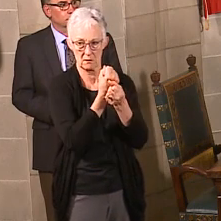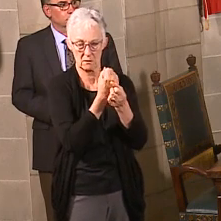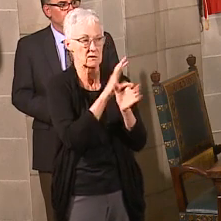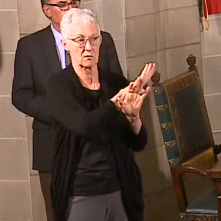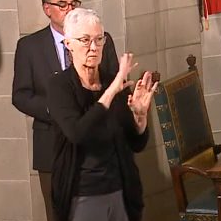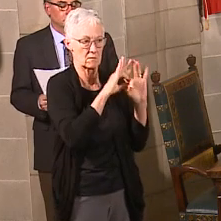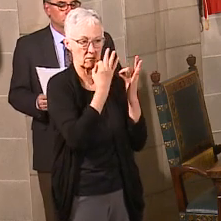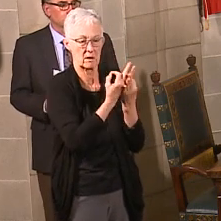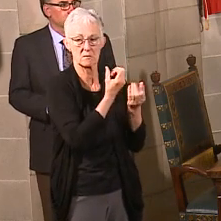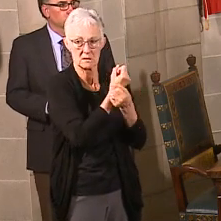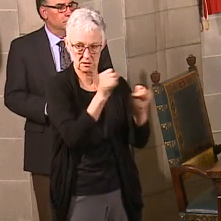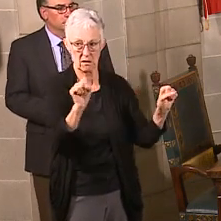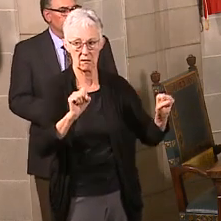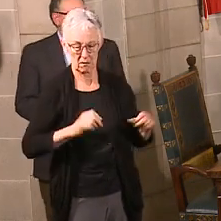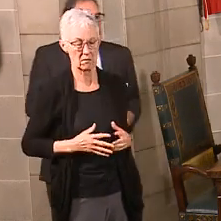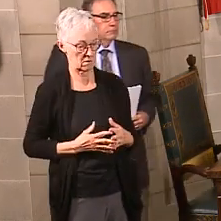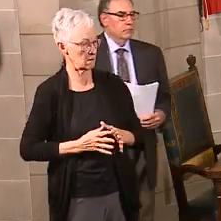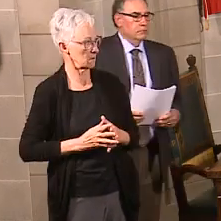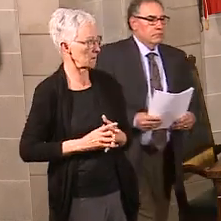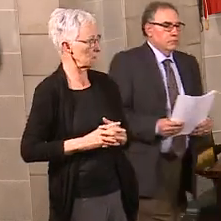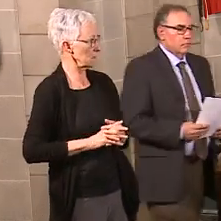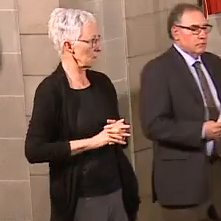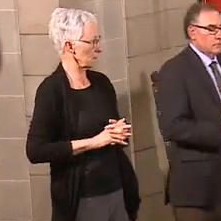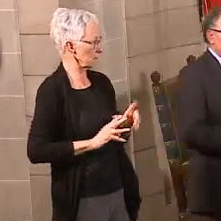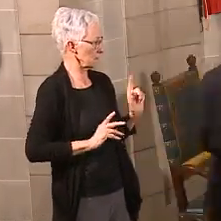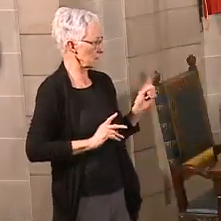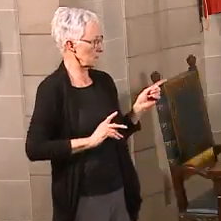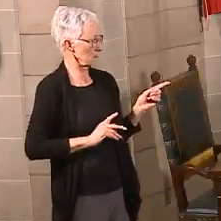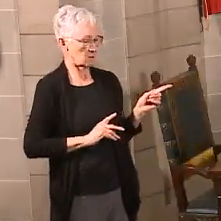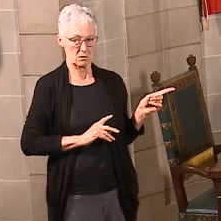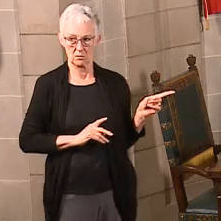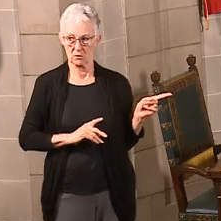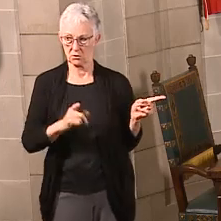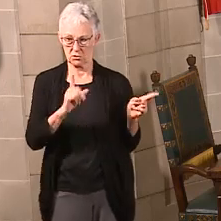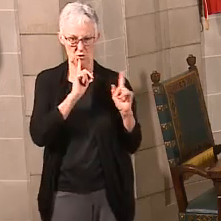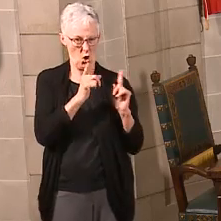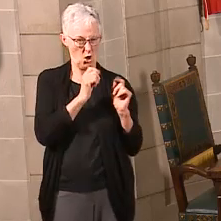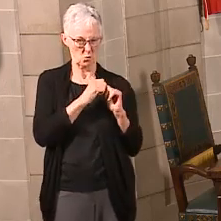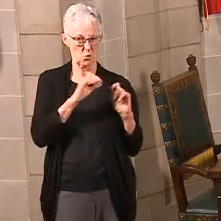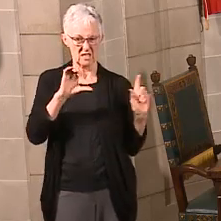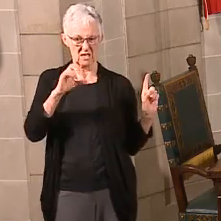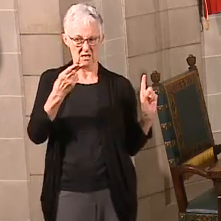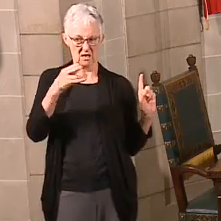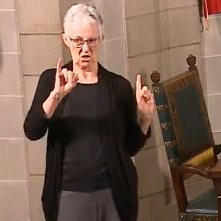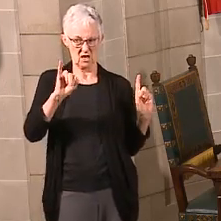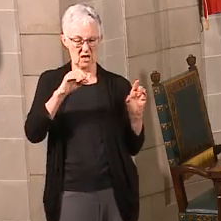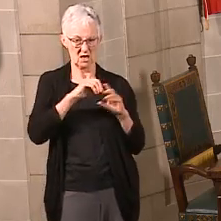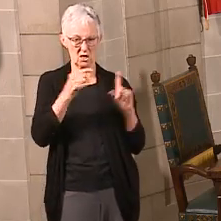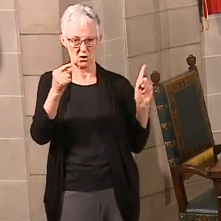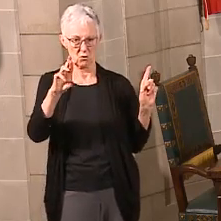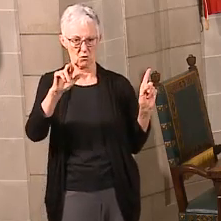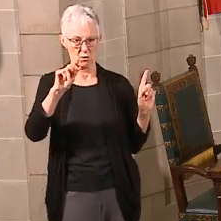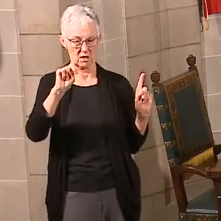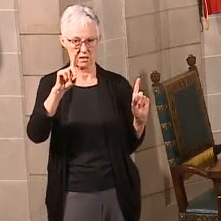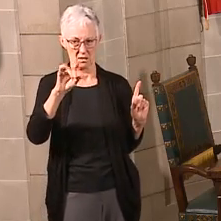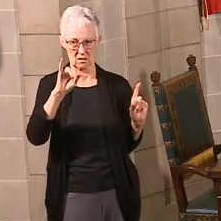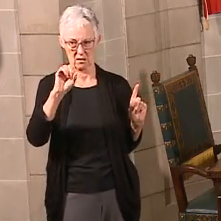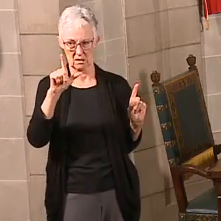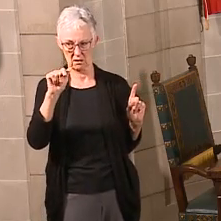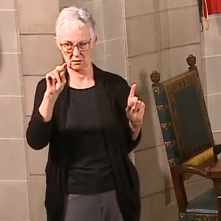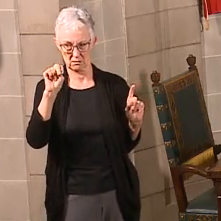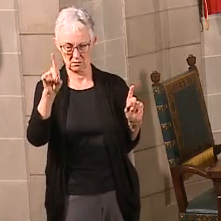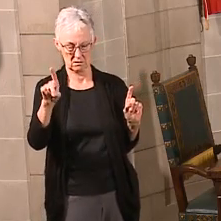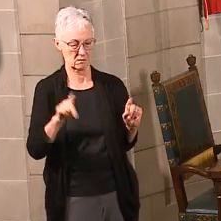else that you have with your conversations with CHI. Yes, again, I talked with the CMO at